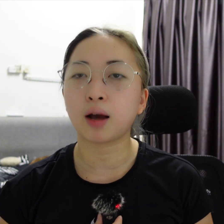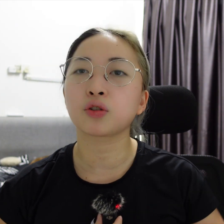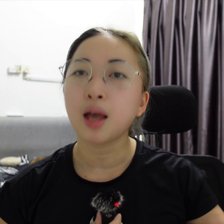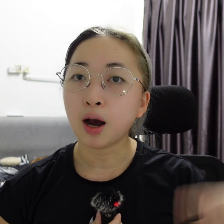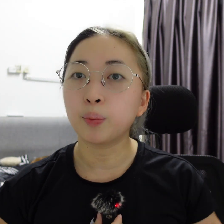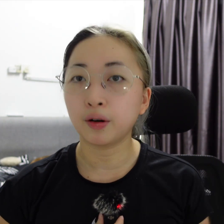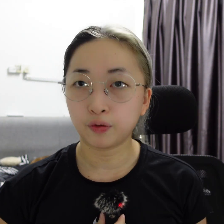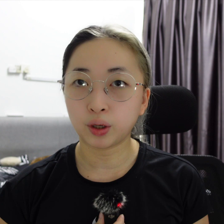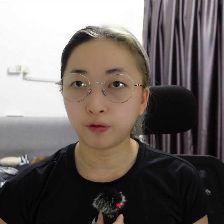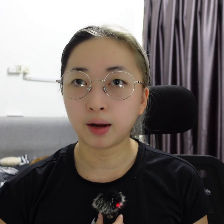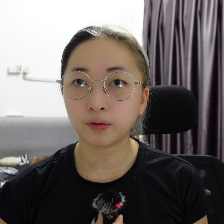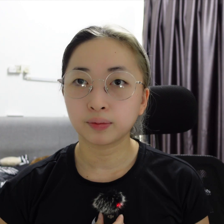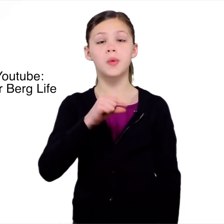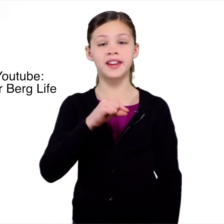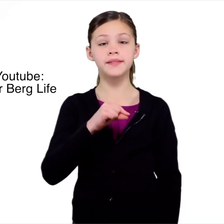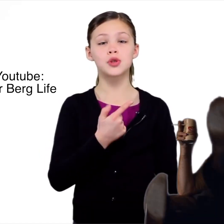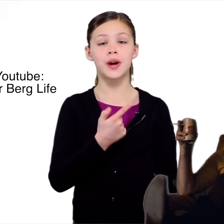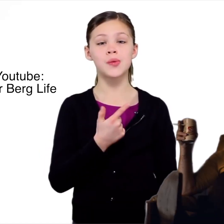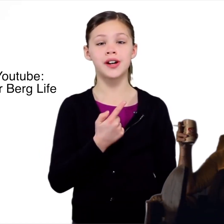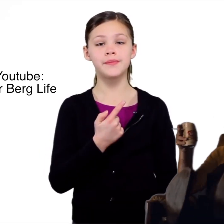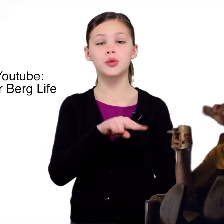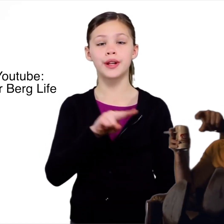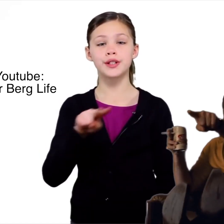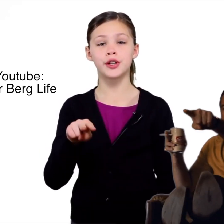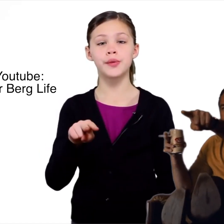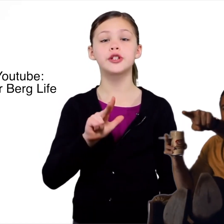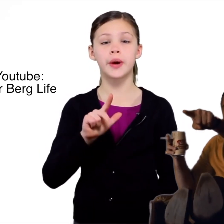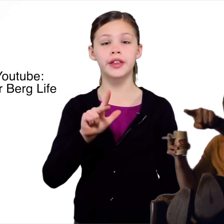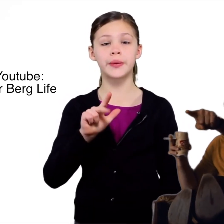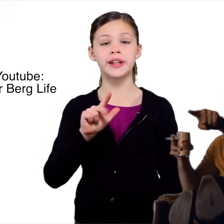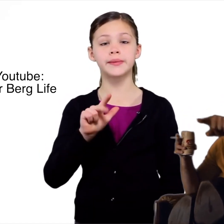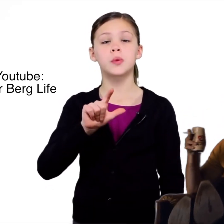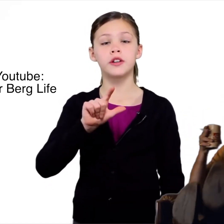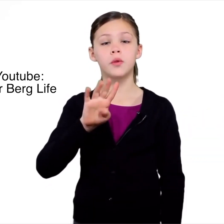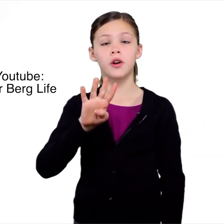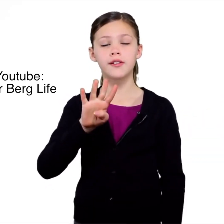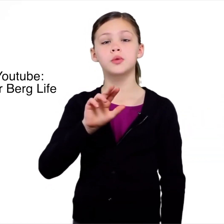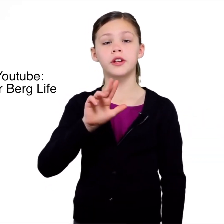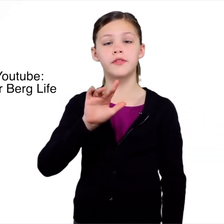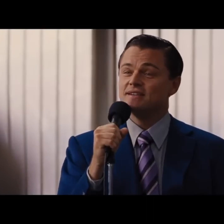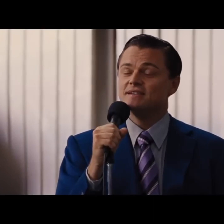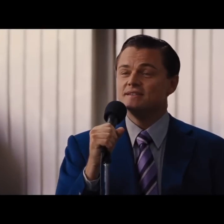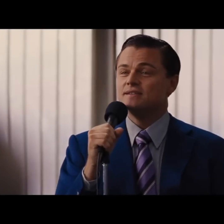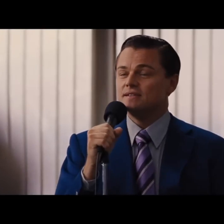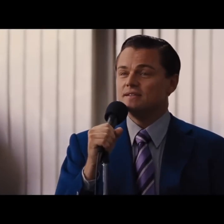count above 25. 20, 21, 22, 23, 24, 25.